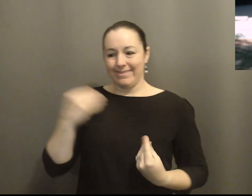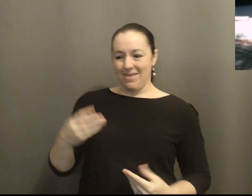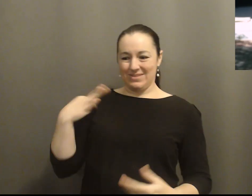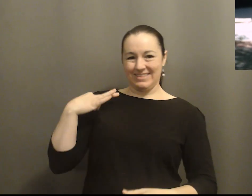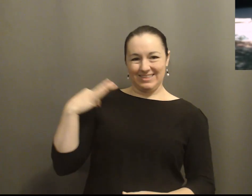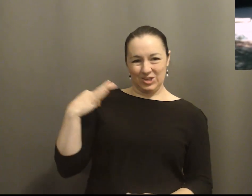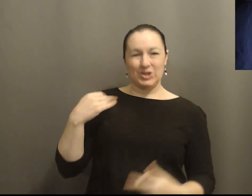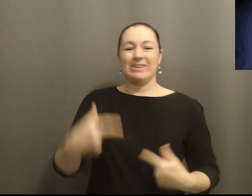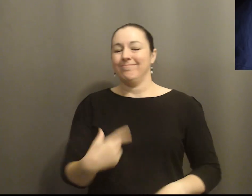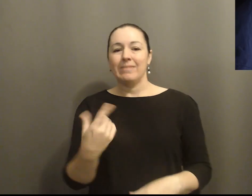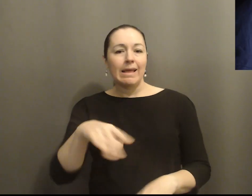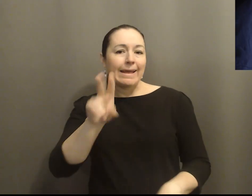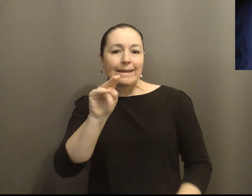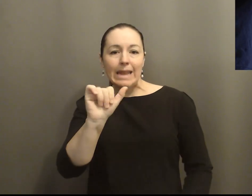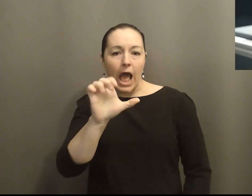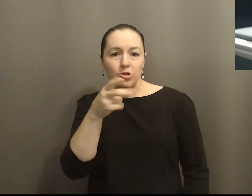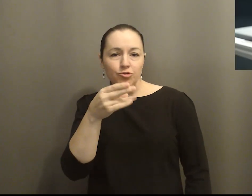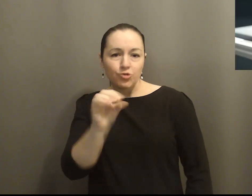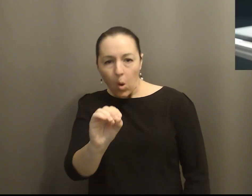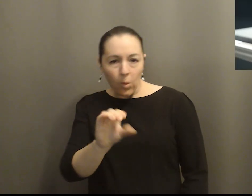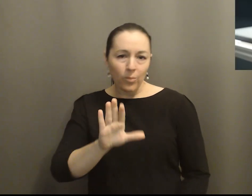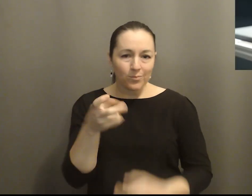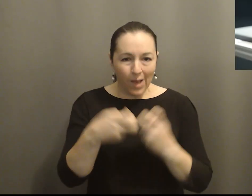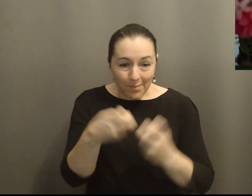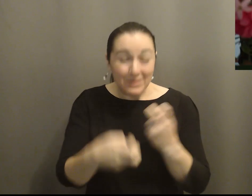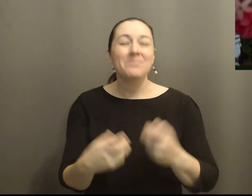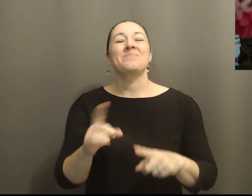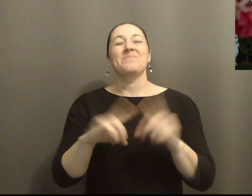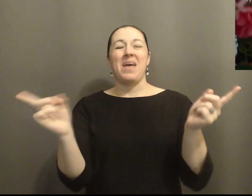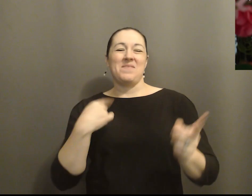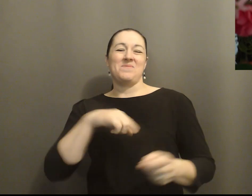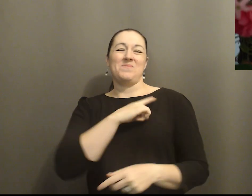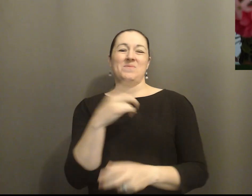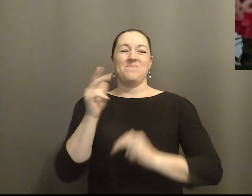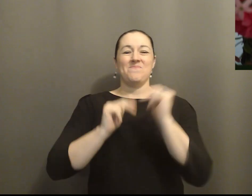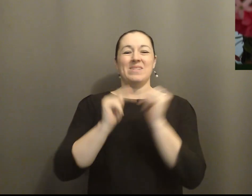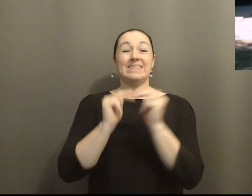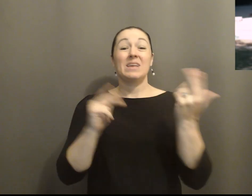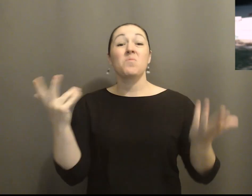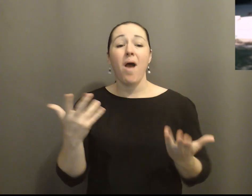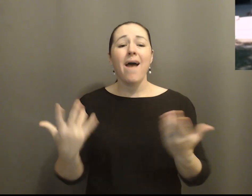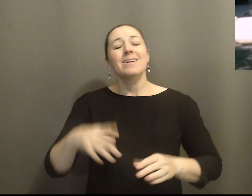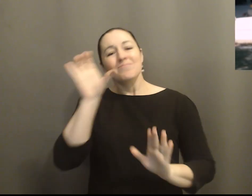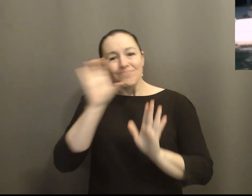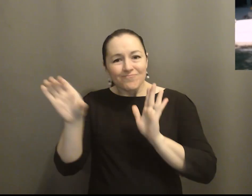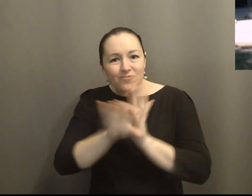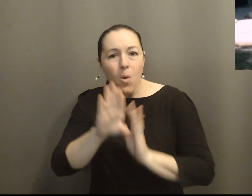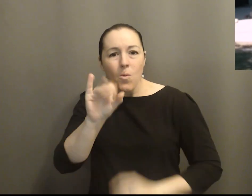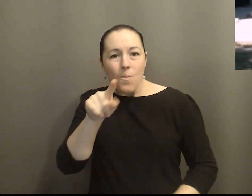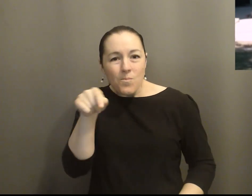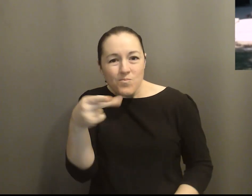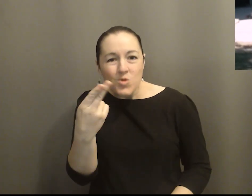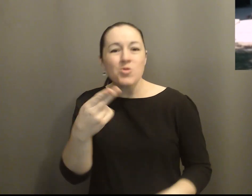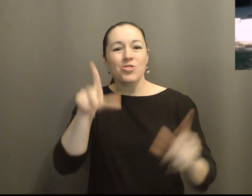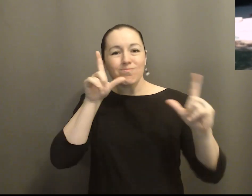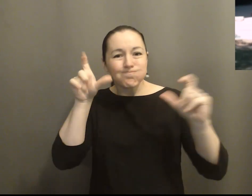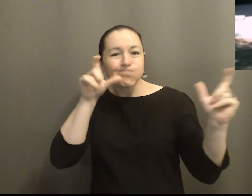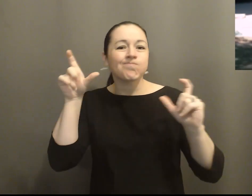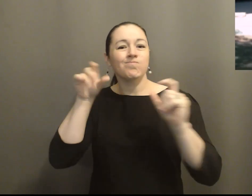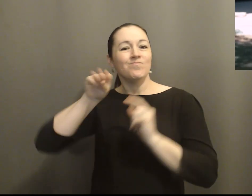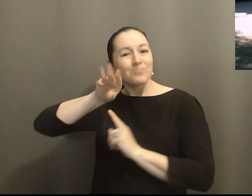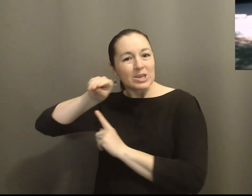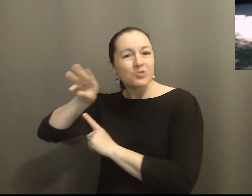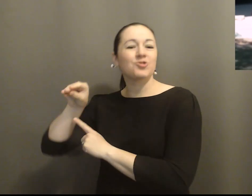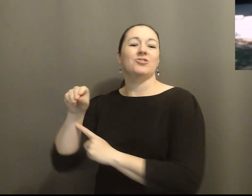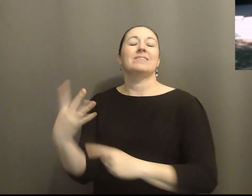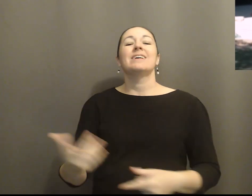problem, but we're building a wall for Mother's Day for a photo booth here at Pure Heart because we love you mothers. You are a big part of